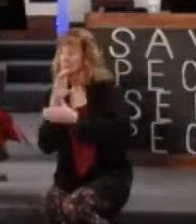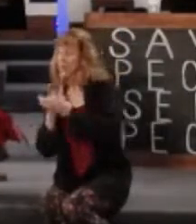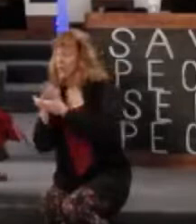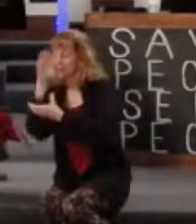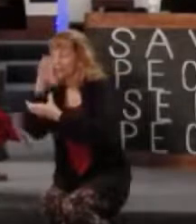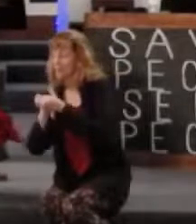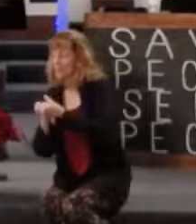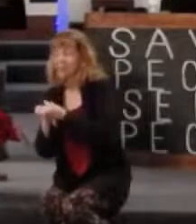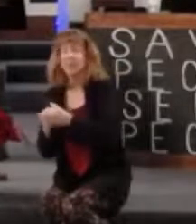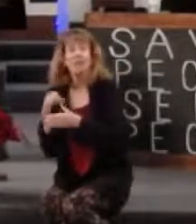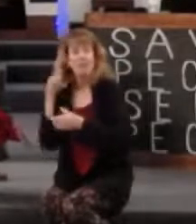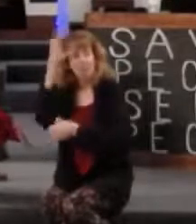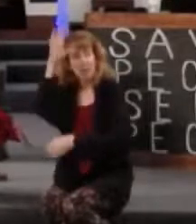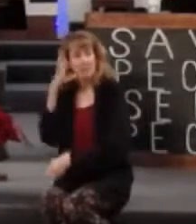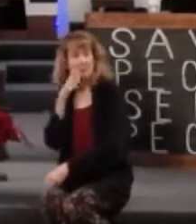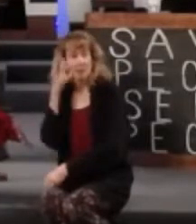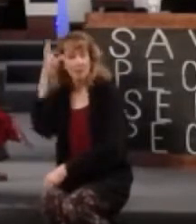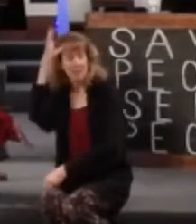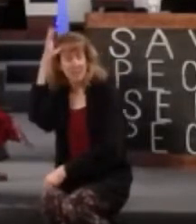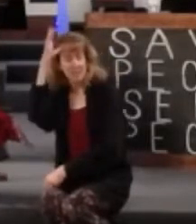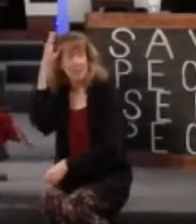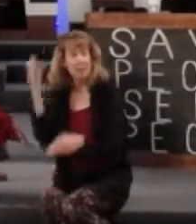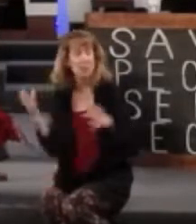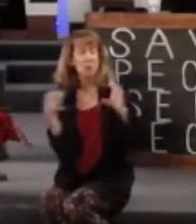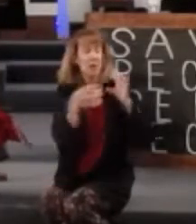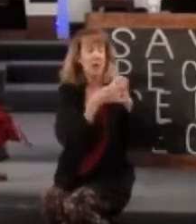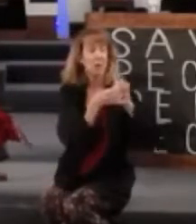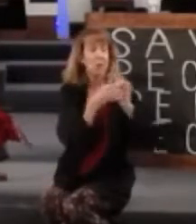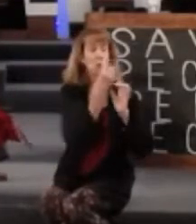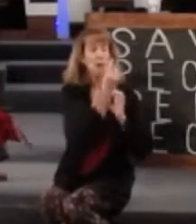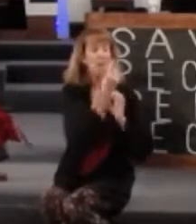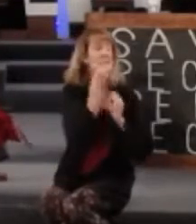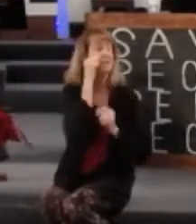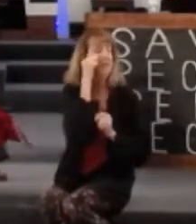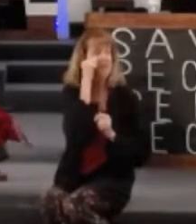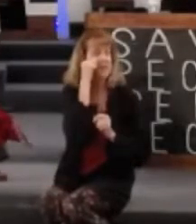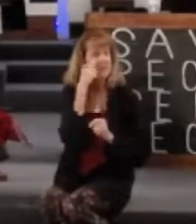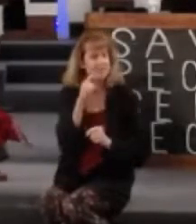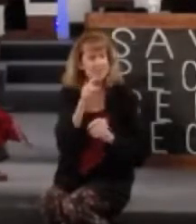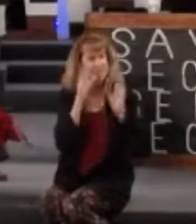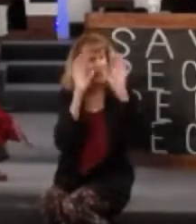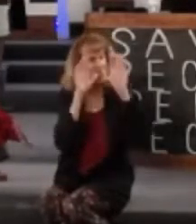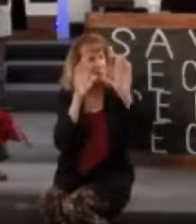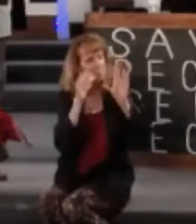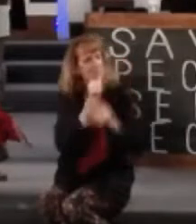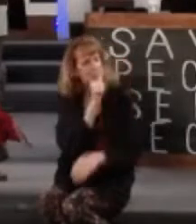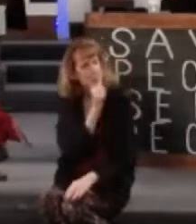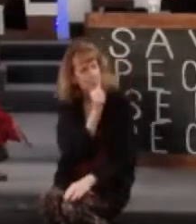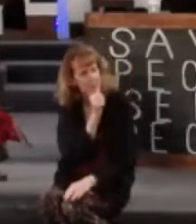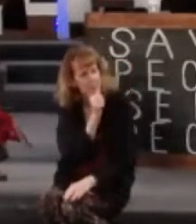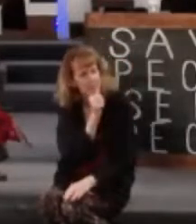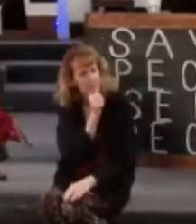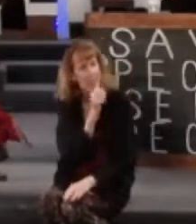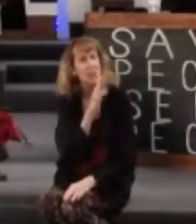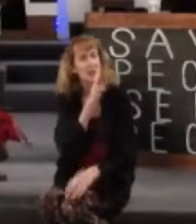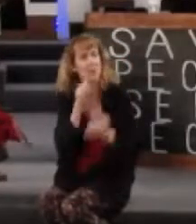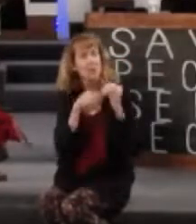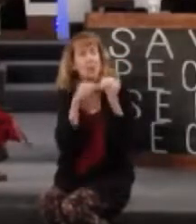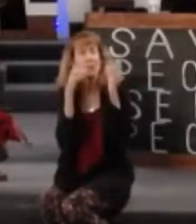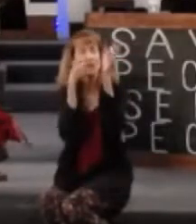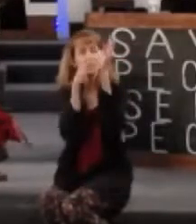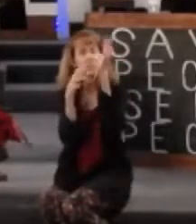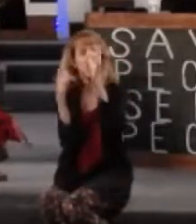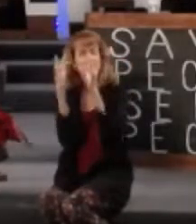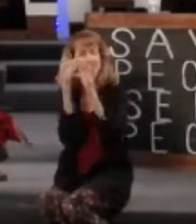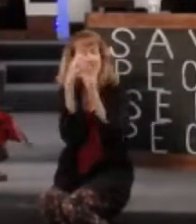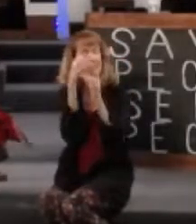his wife, and the two will become one flesh. This is a profound mystery, but I am talking about Christ and